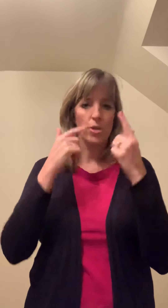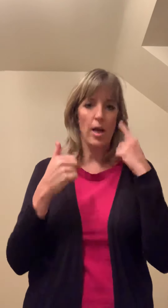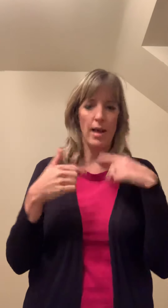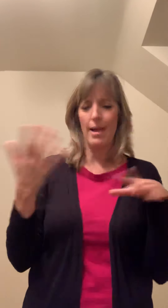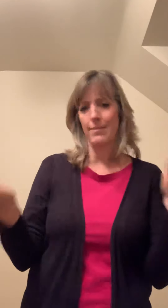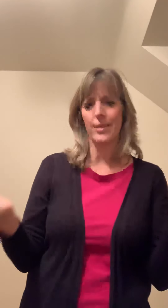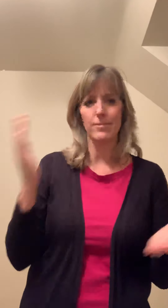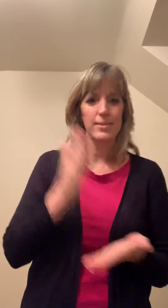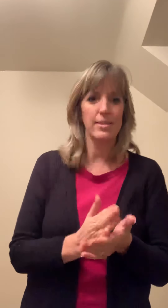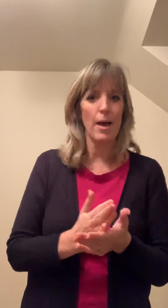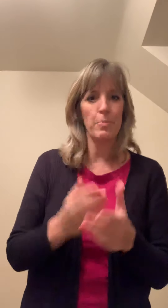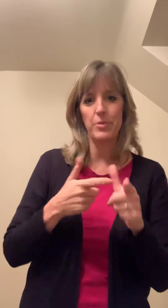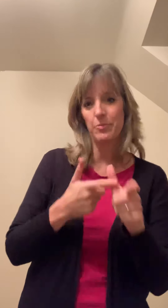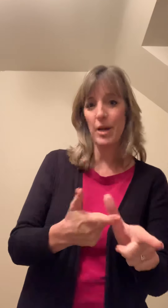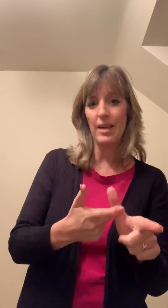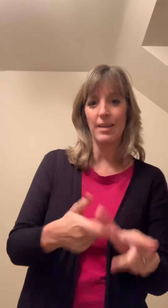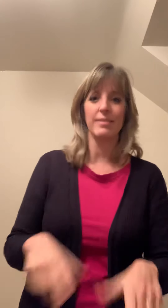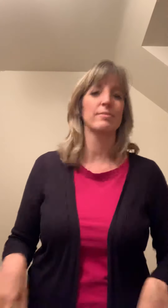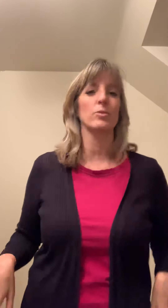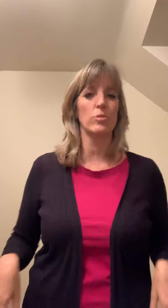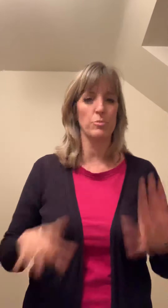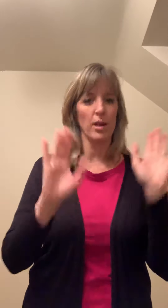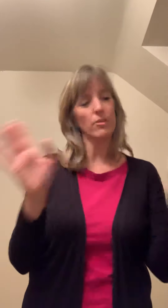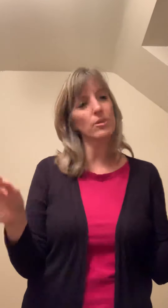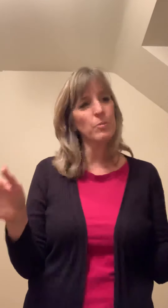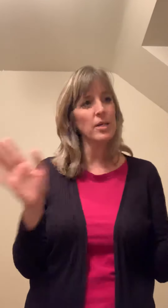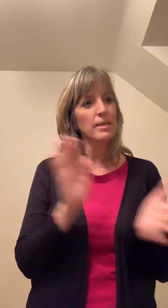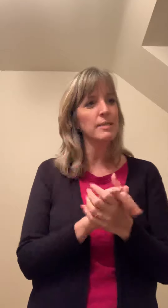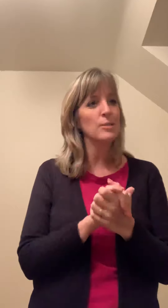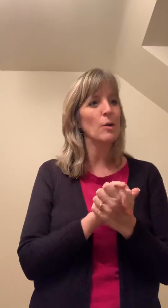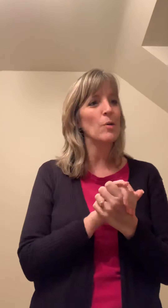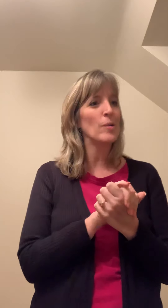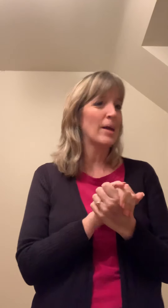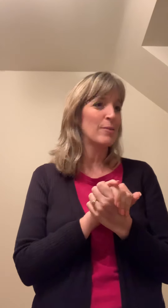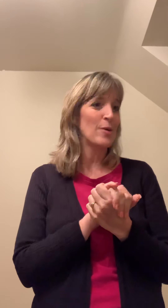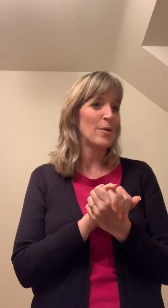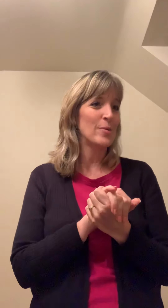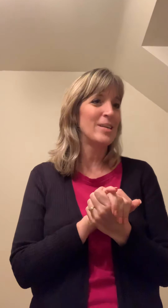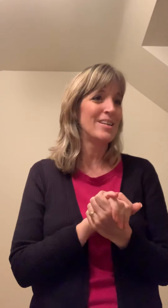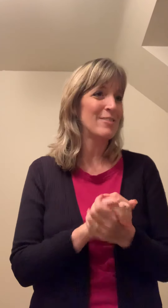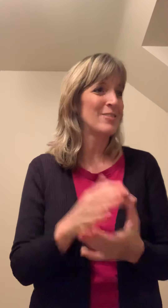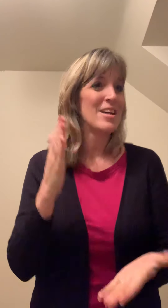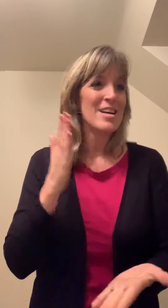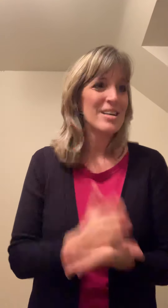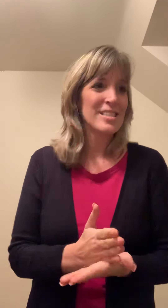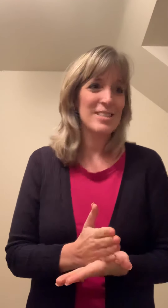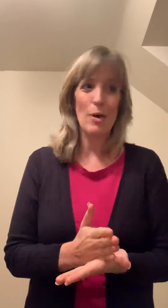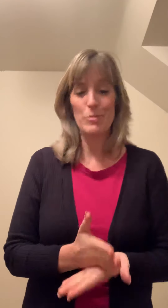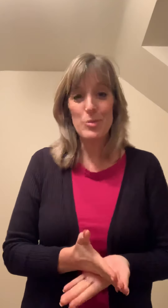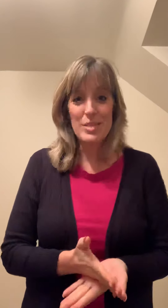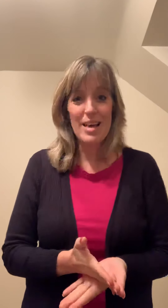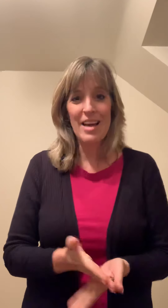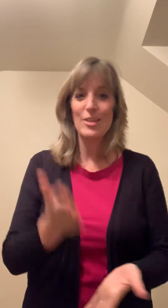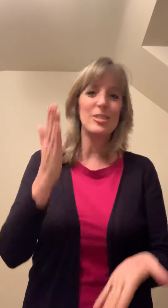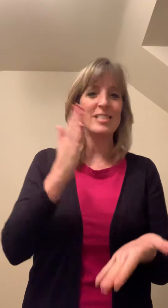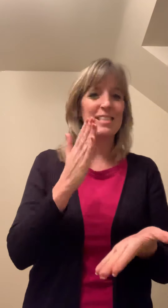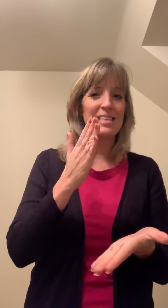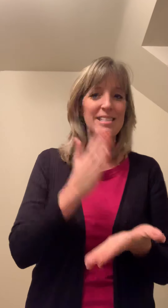crying. I don't know. Stop running. Of course, we're not learning running, so I don't know. Stop doing that. You can just say